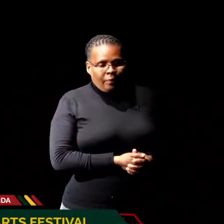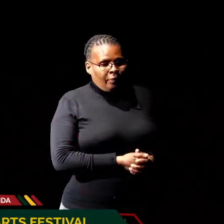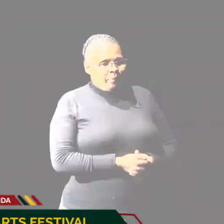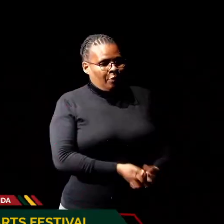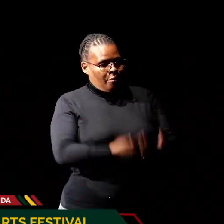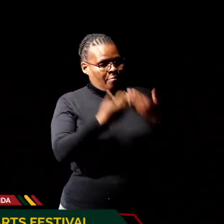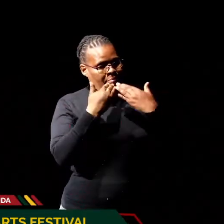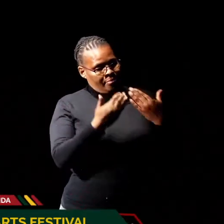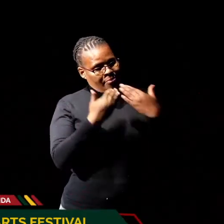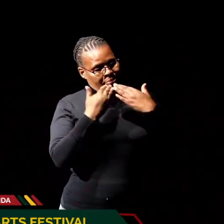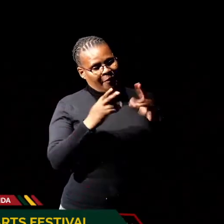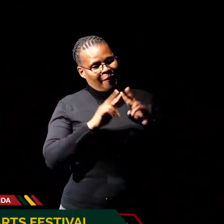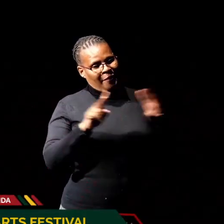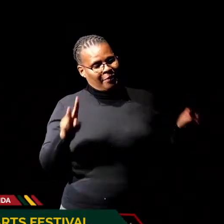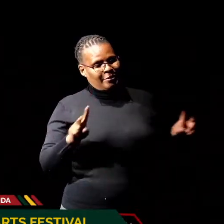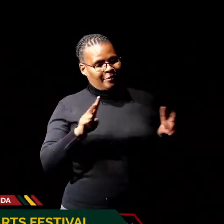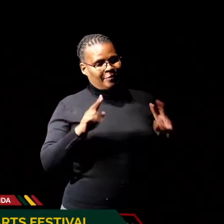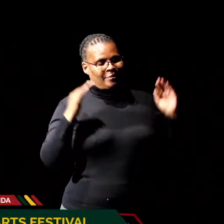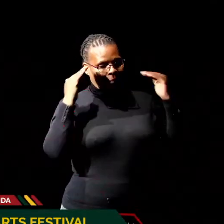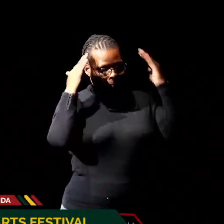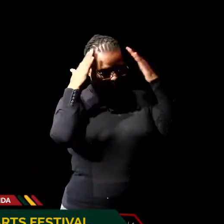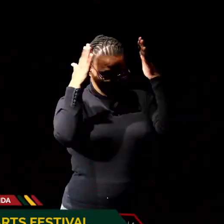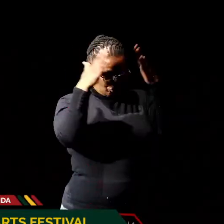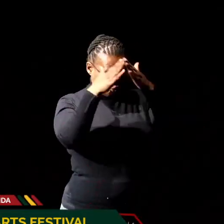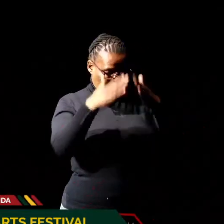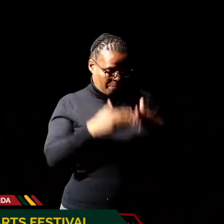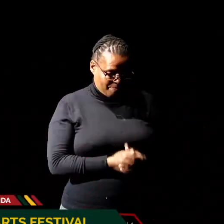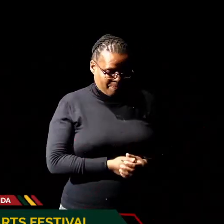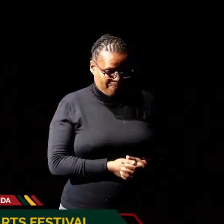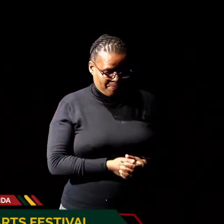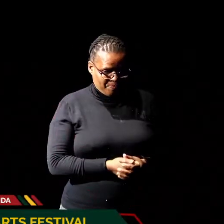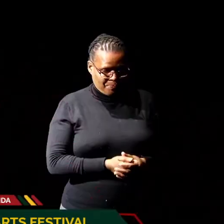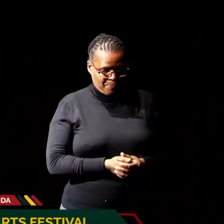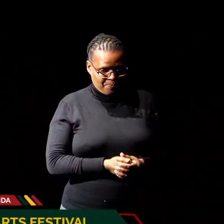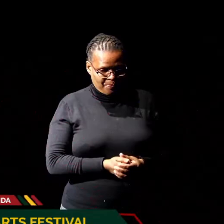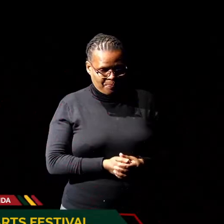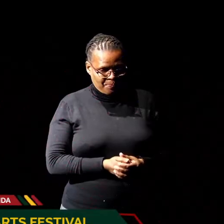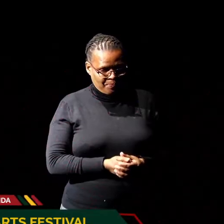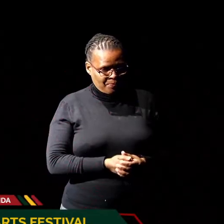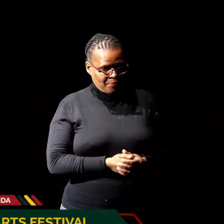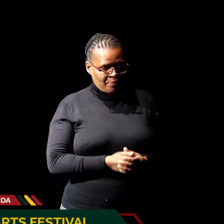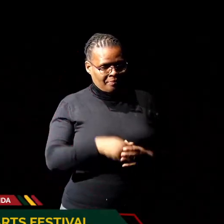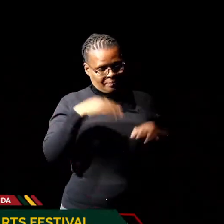Thank you very much, Bishop. Thank you very much, Bishop Lelik.